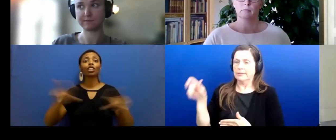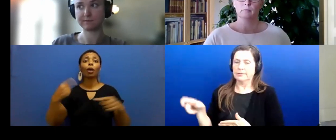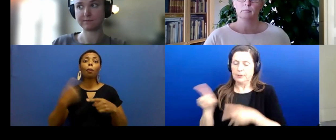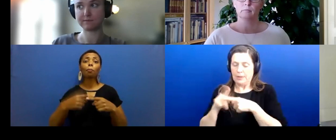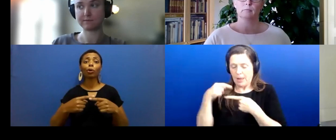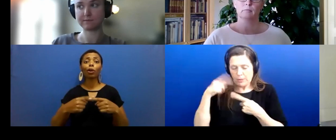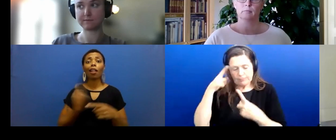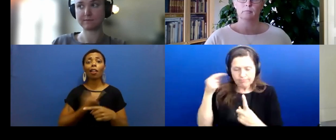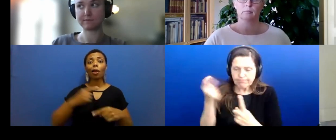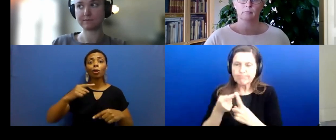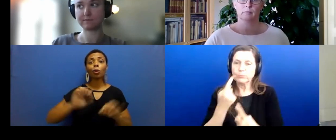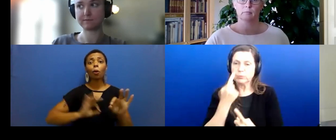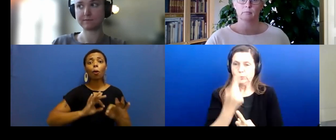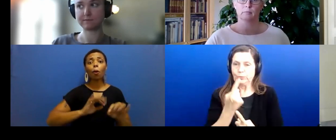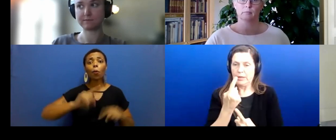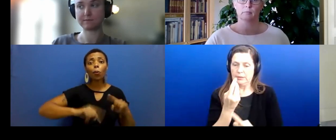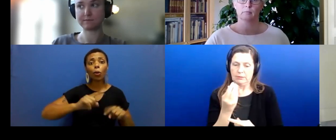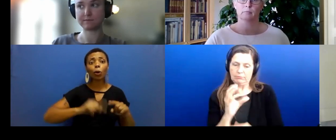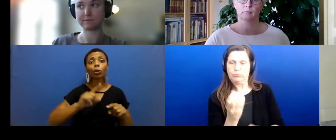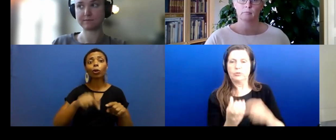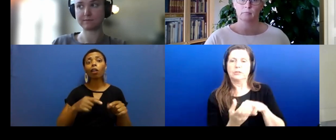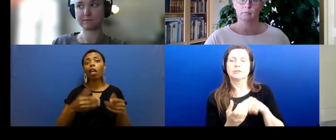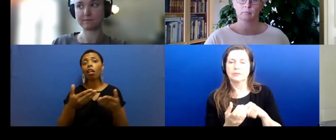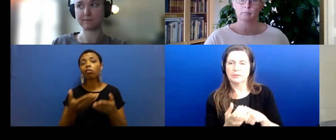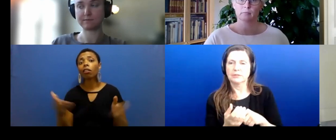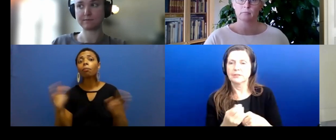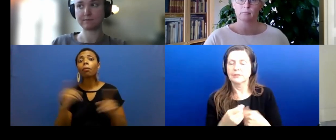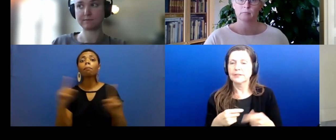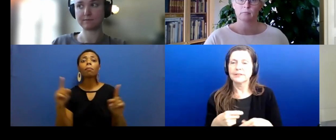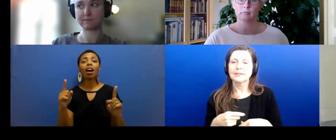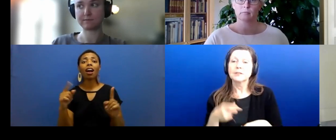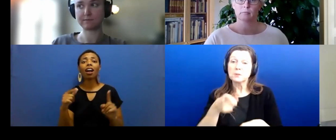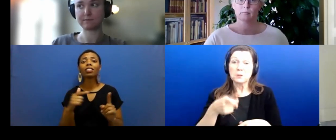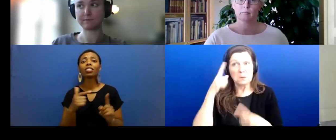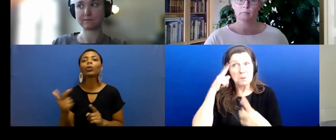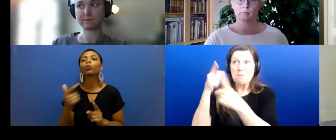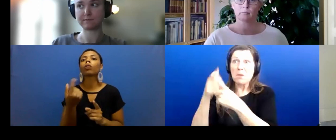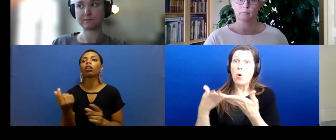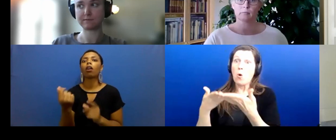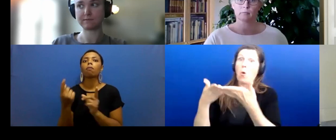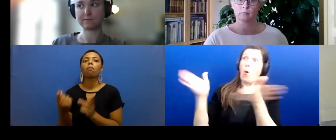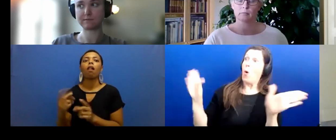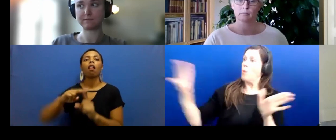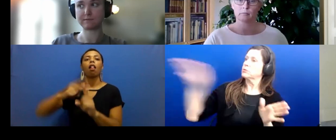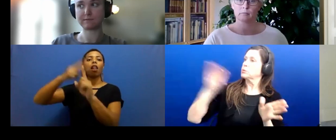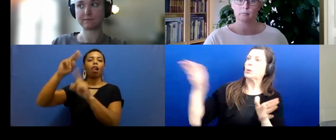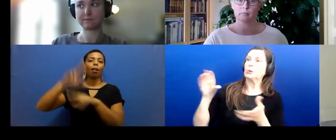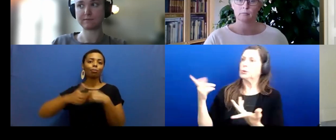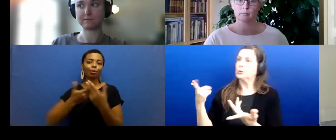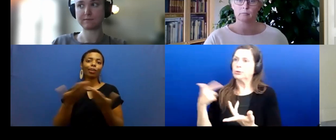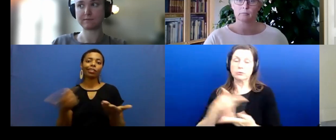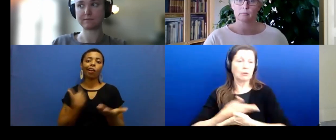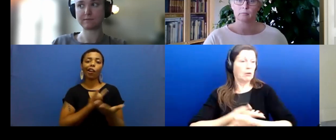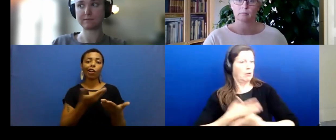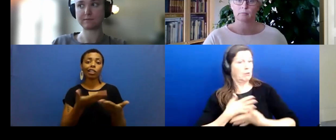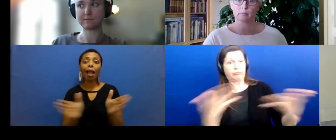be like an open source. So that's the main thing we like to accomplish, that it's open source, and everyone who would like to